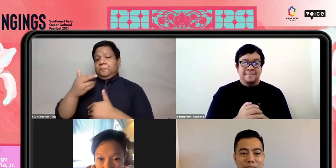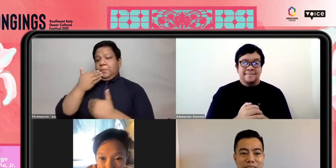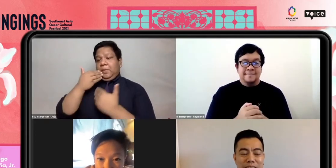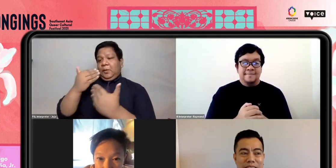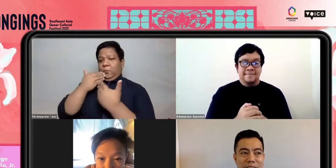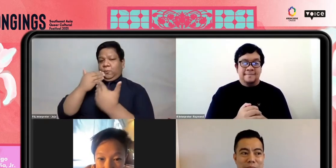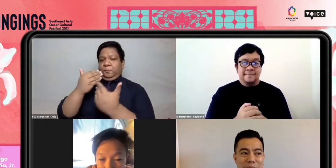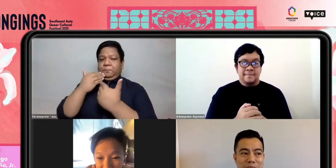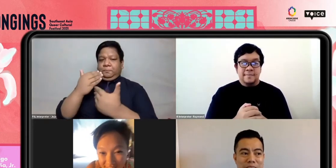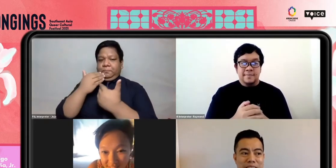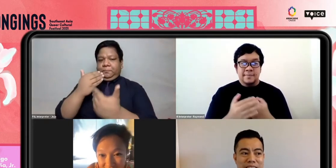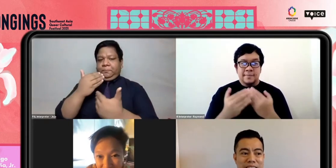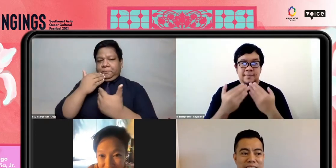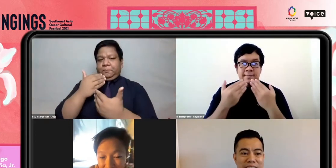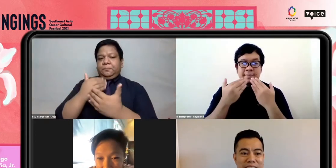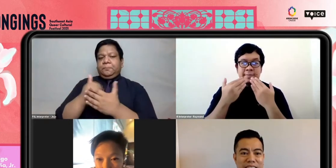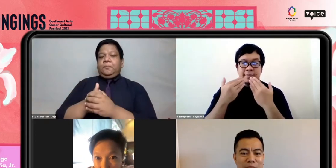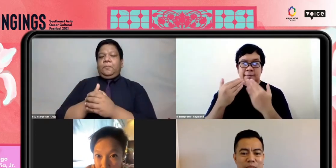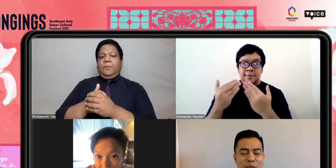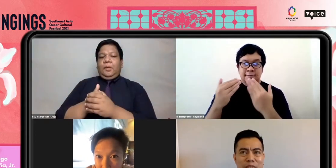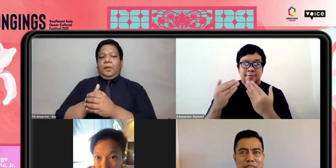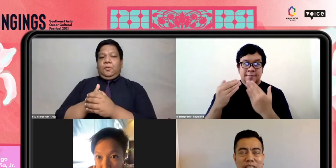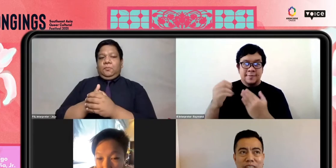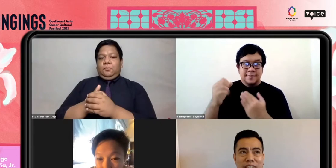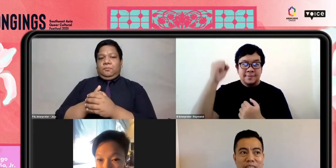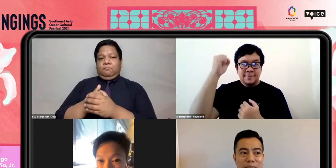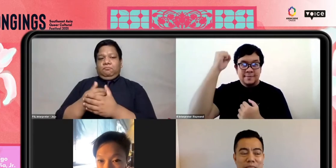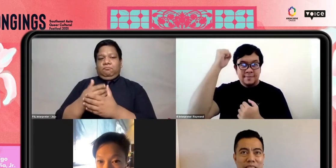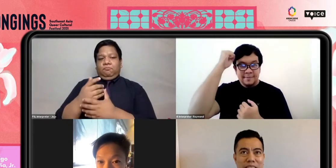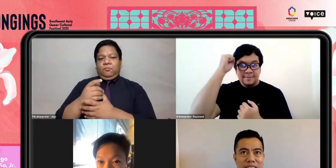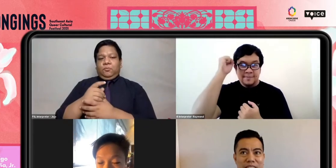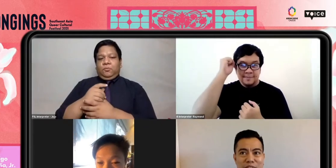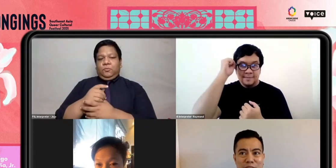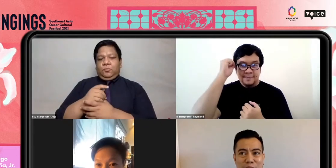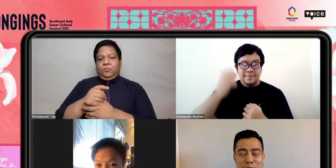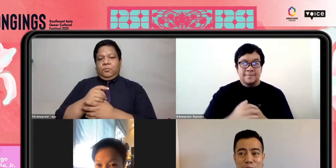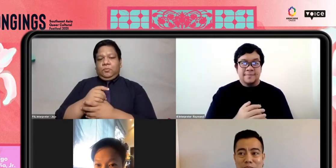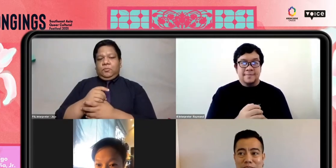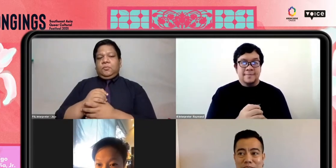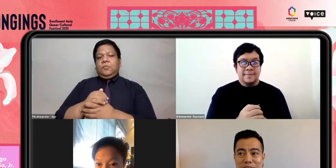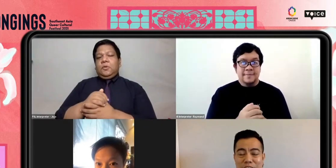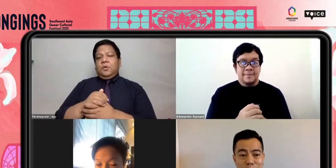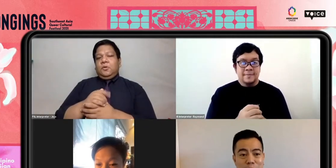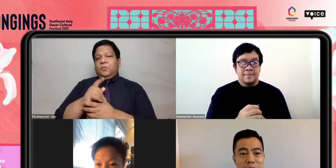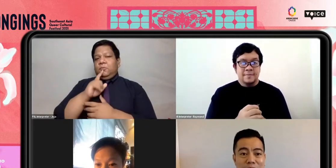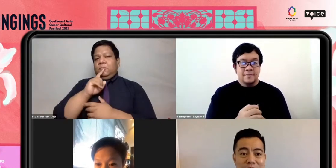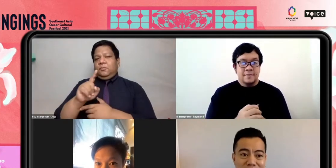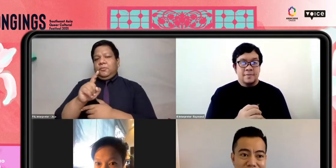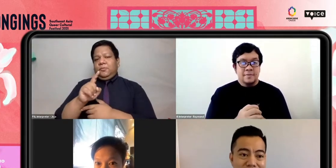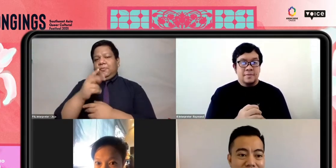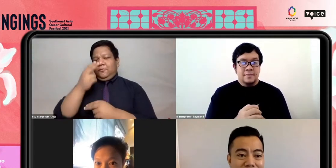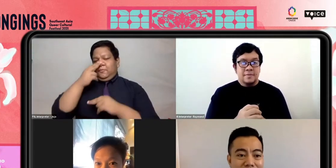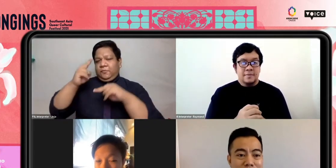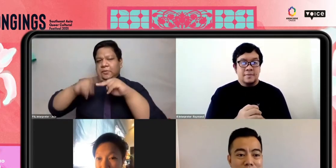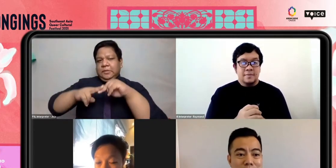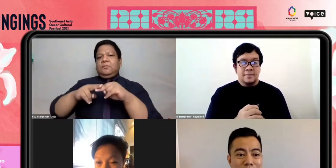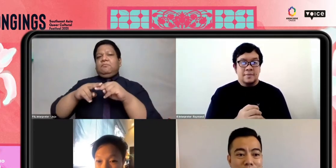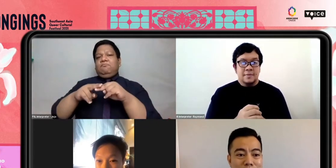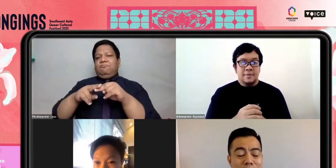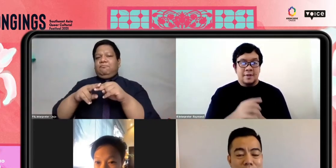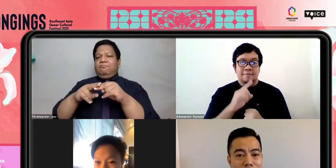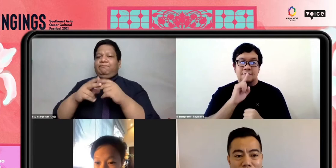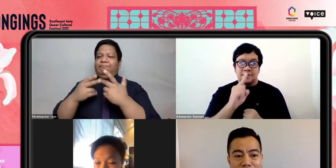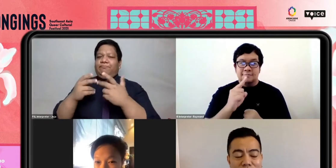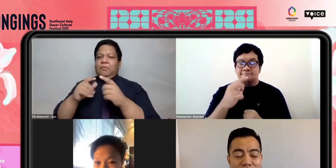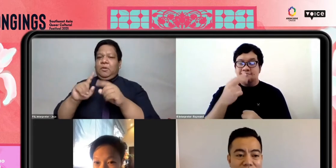poem. And it was one of the, I guess, few humorous pieces about